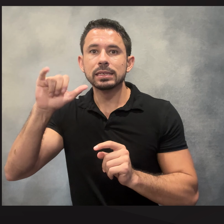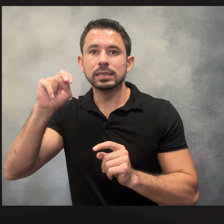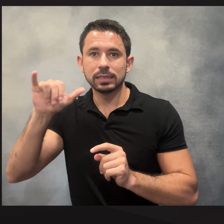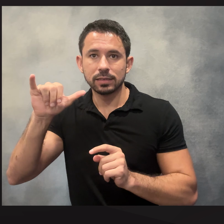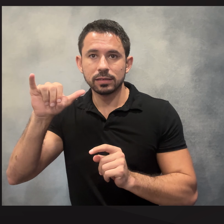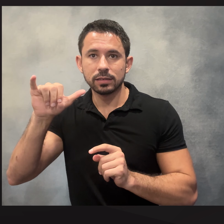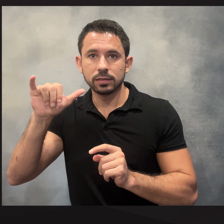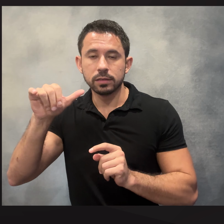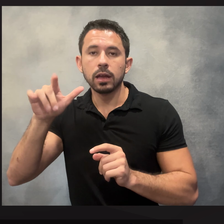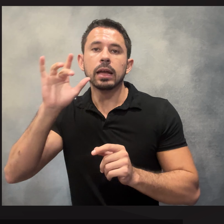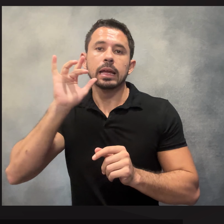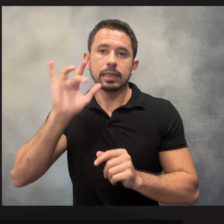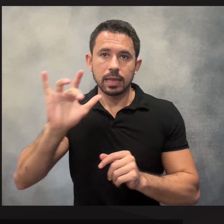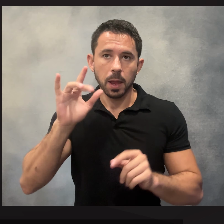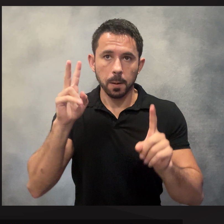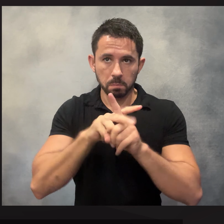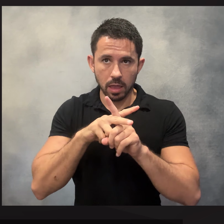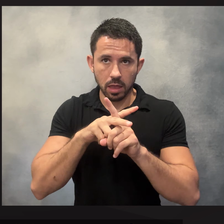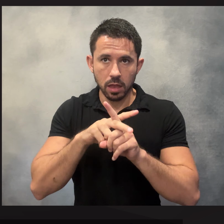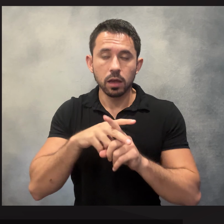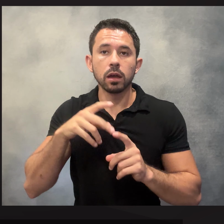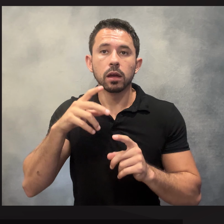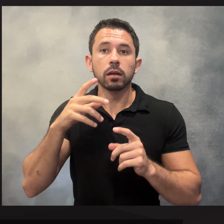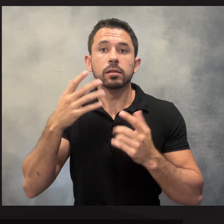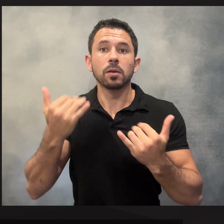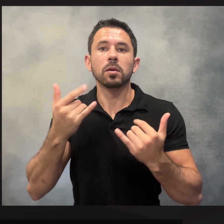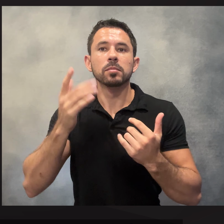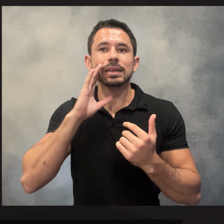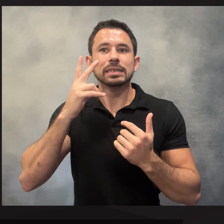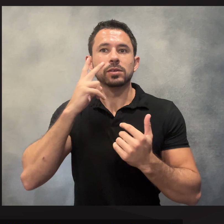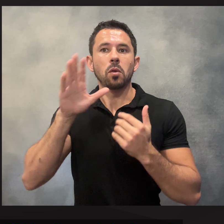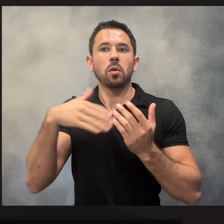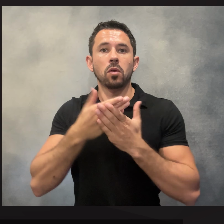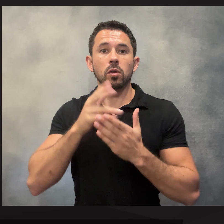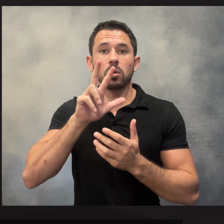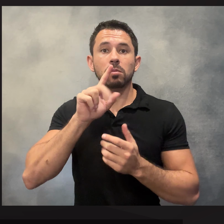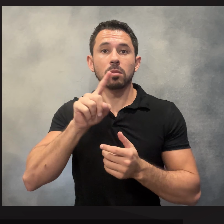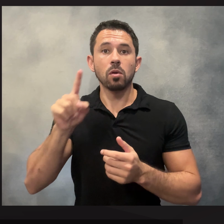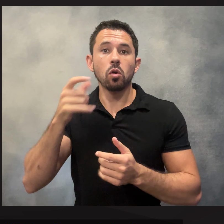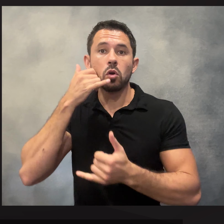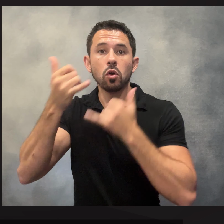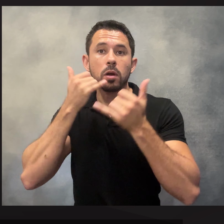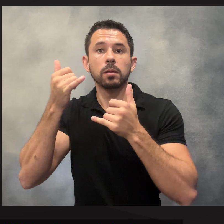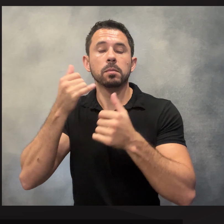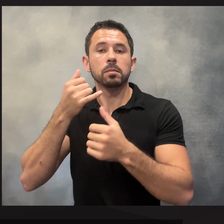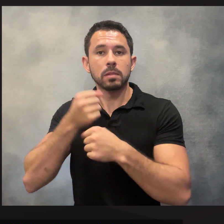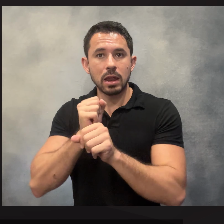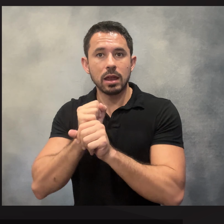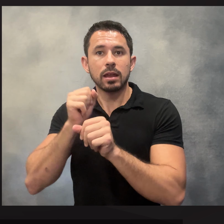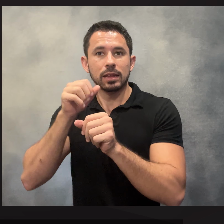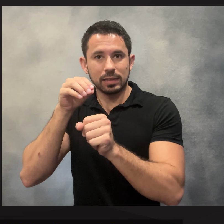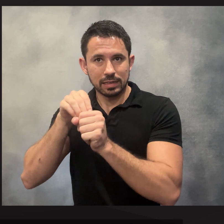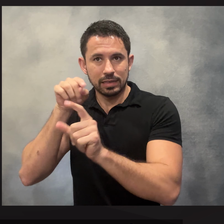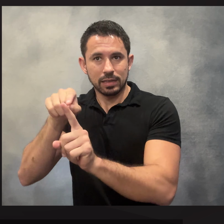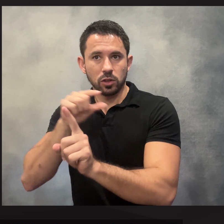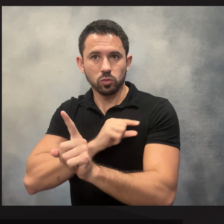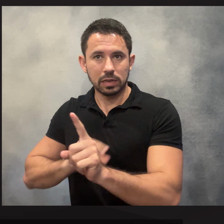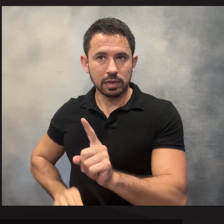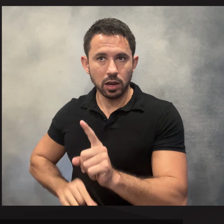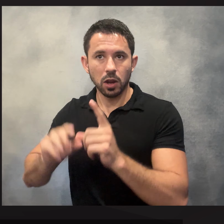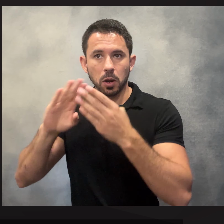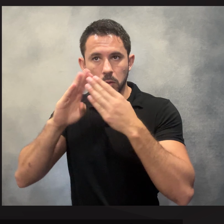Click Apply. You will now see all 311 calls made in Queens Community Board 1 after